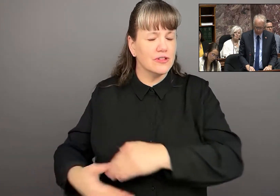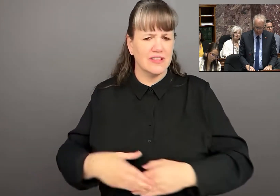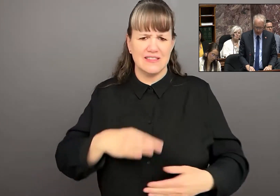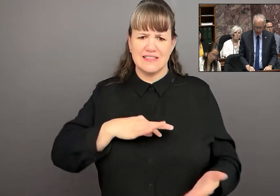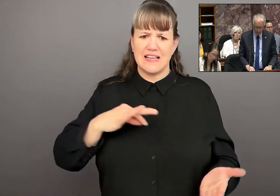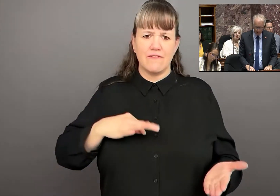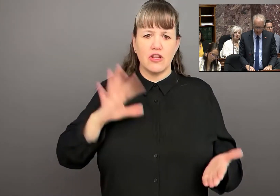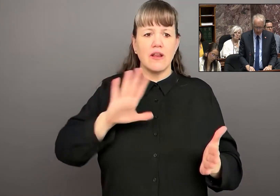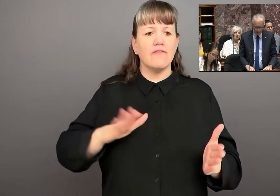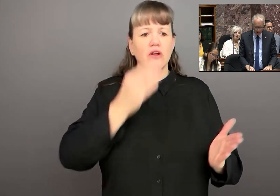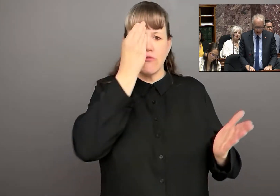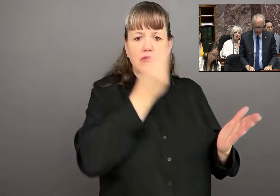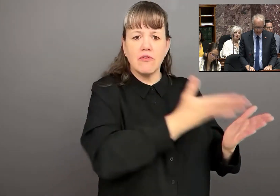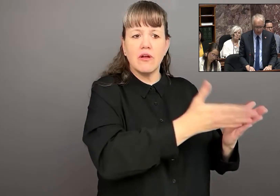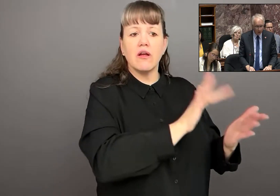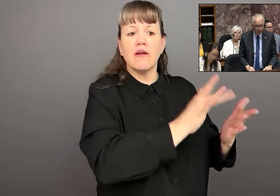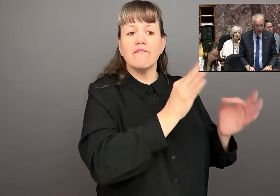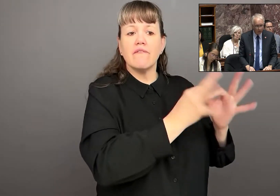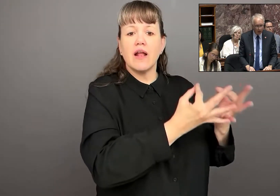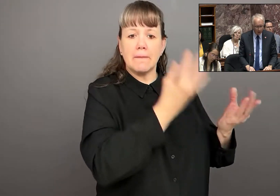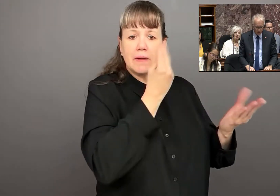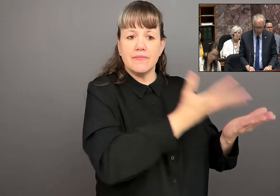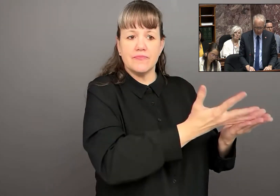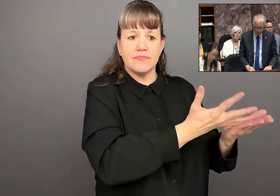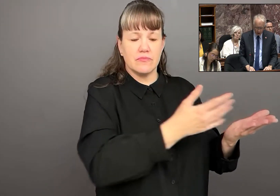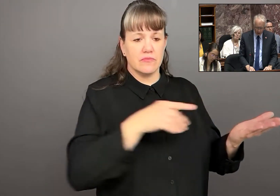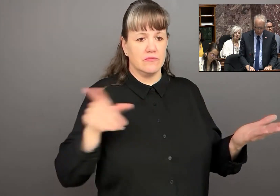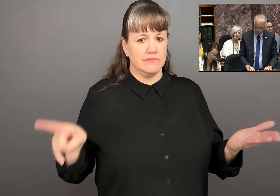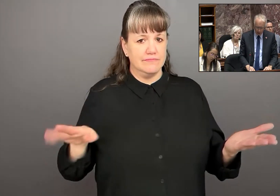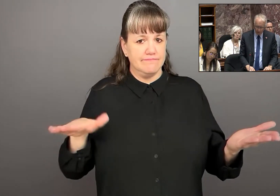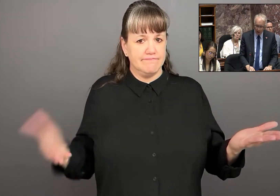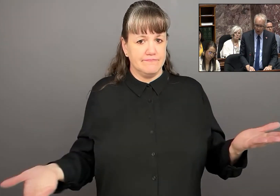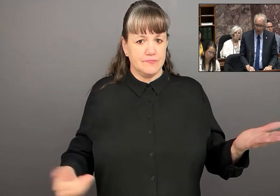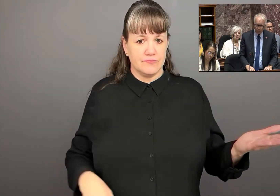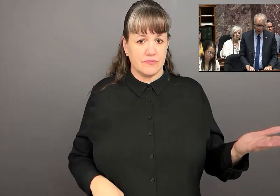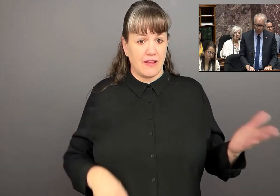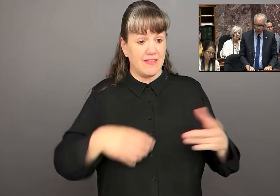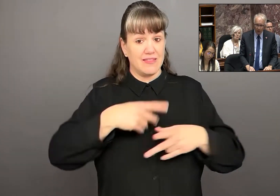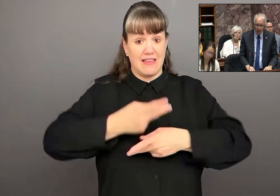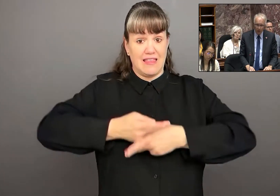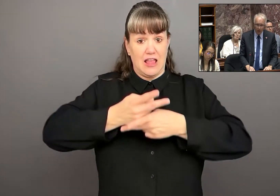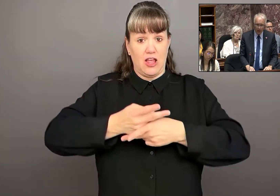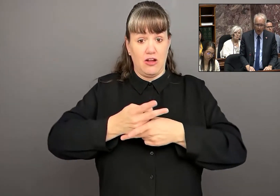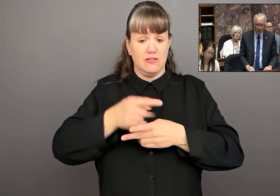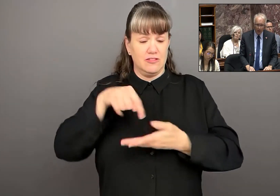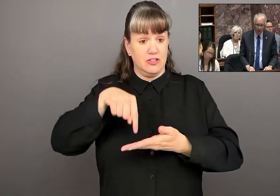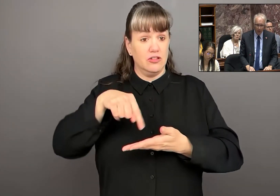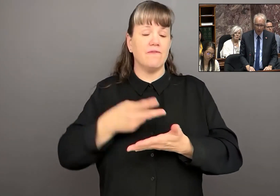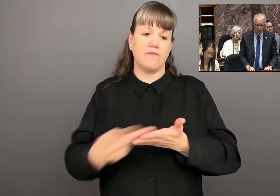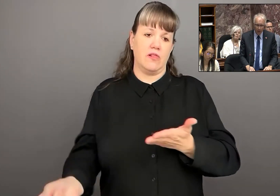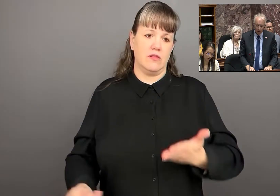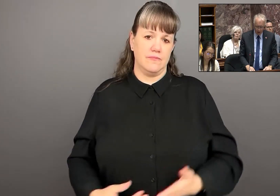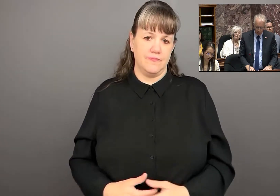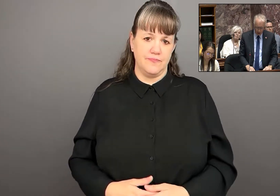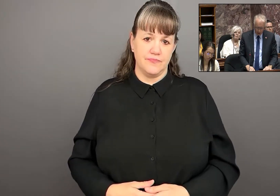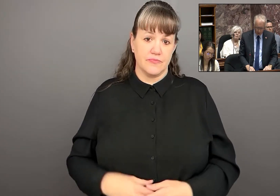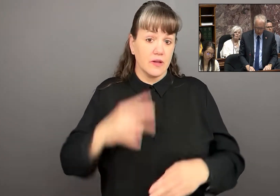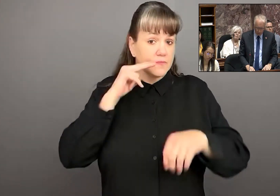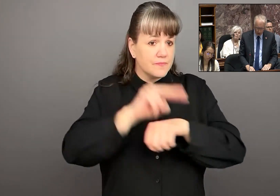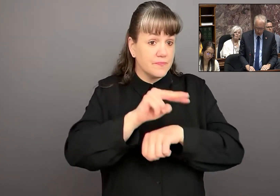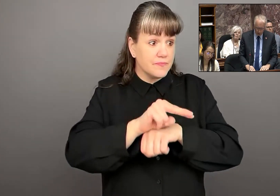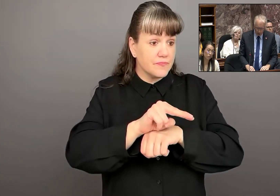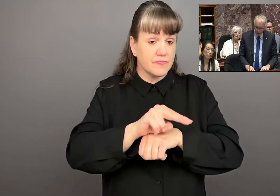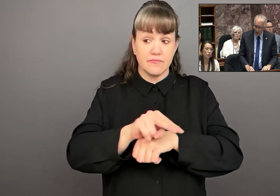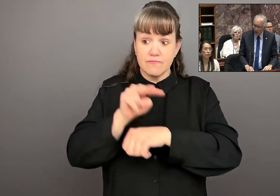was a complete failure of care, the failure of oversight, and a failure of basic human dignity.